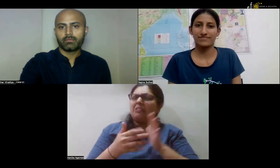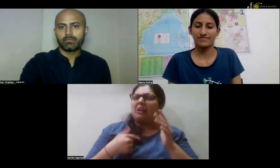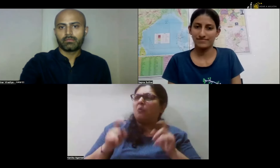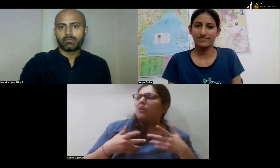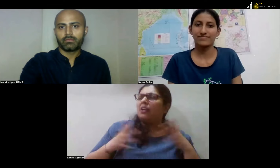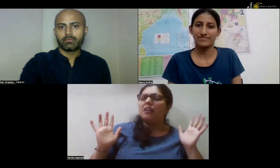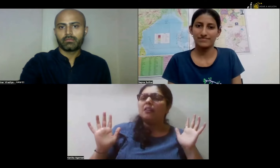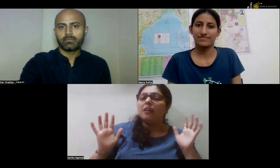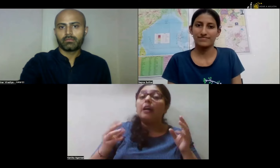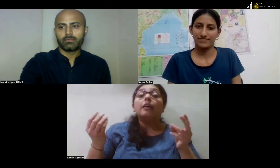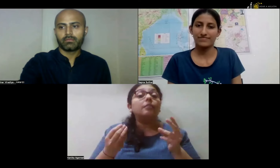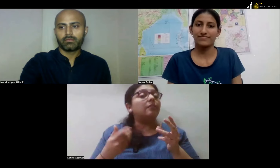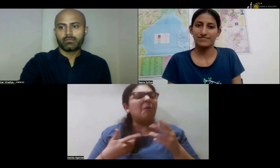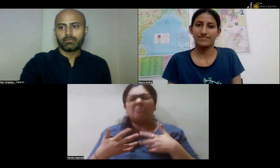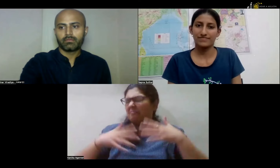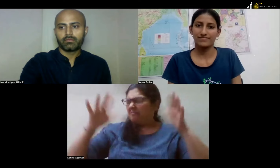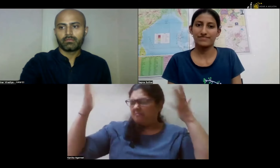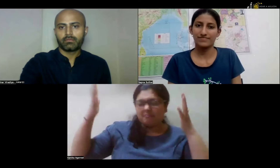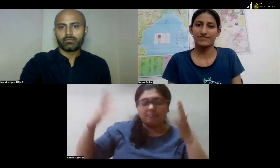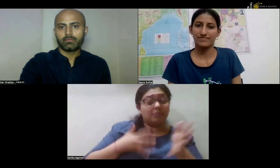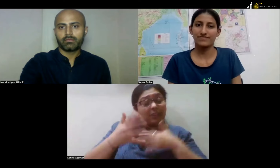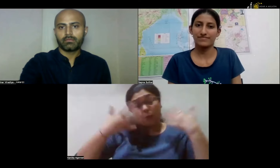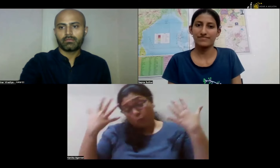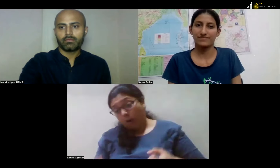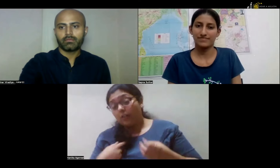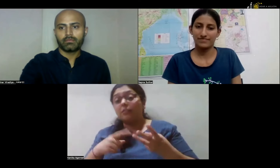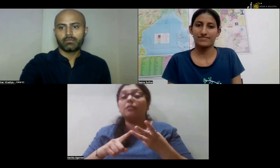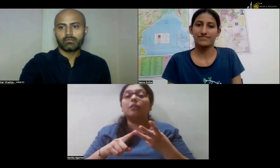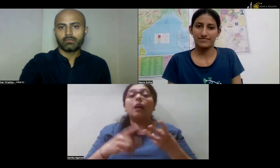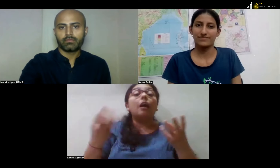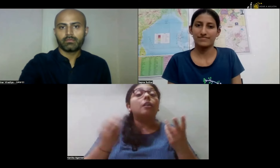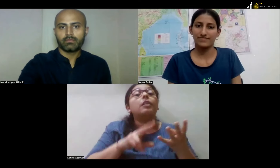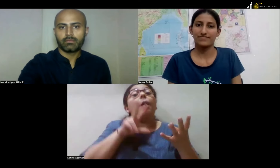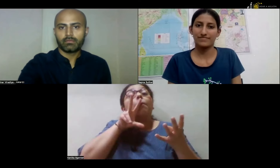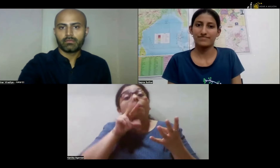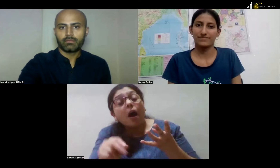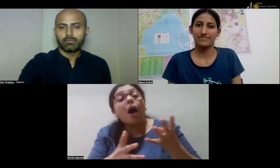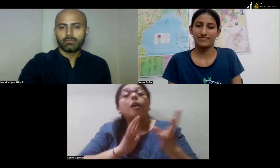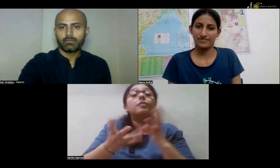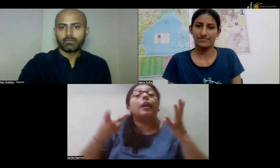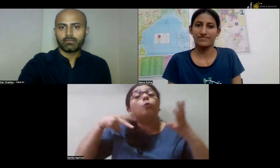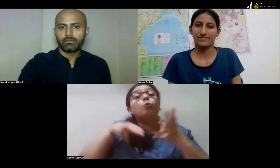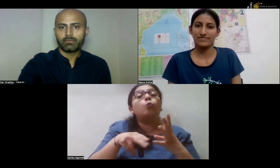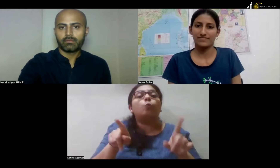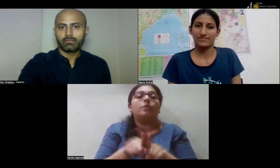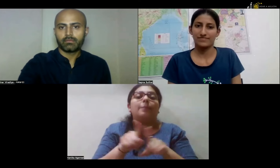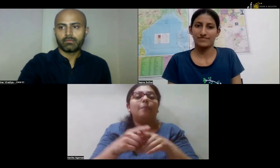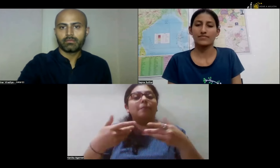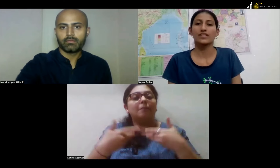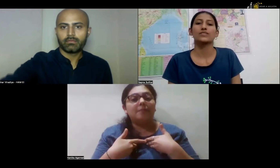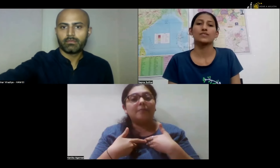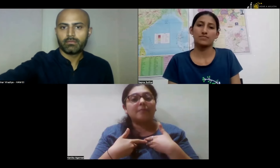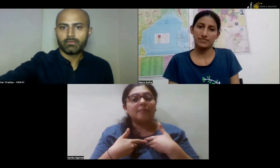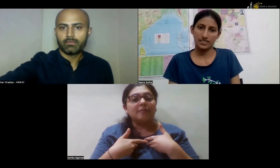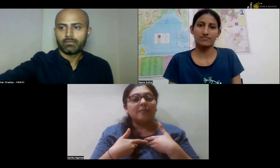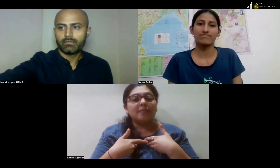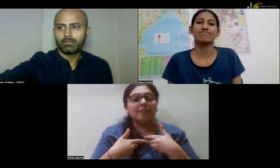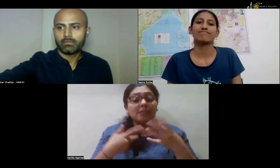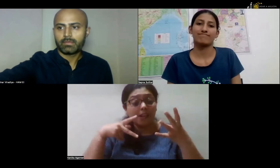are people who are hearing aid users who communicate with spoken language as well. Then there's profoundly deaf people who